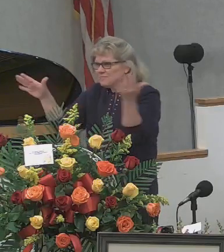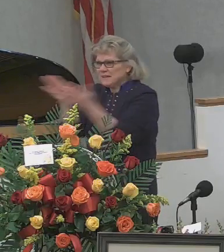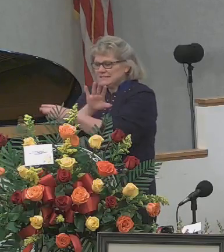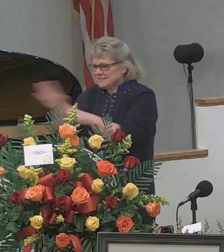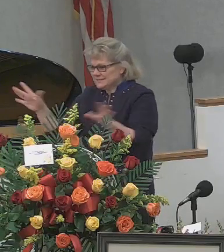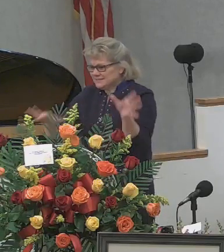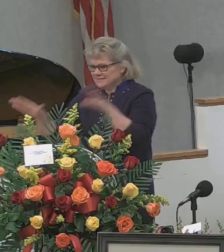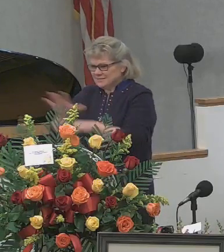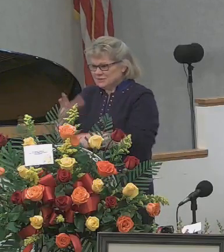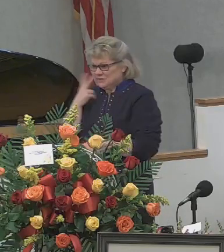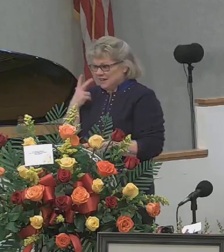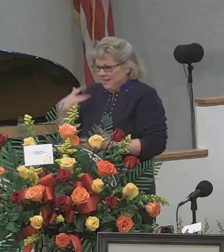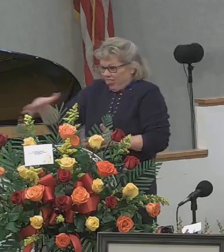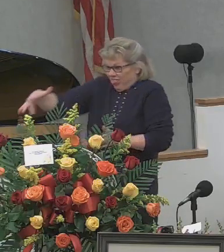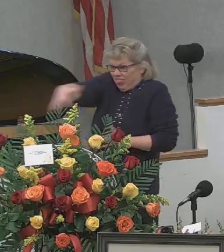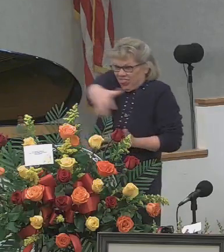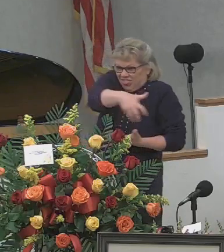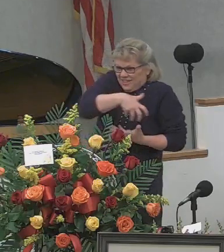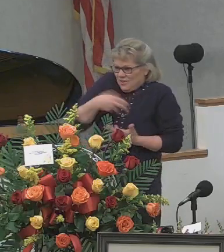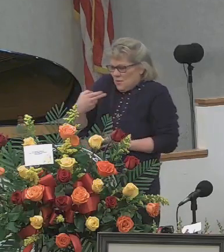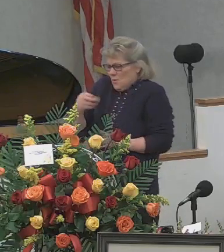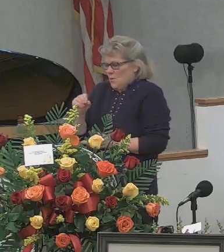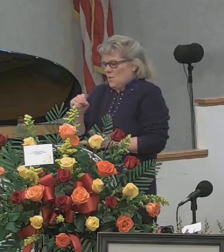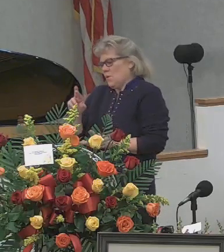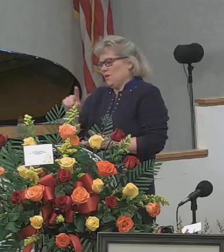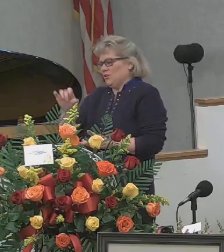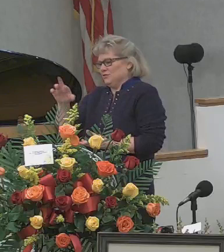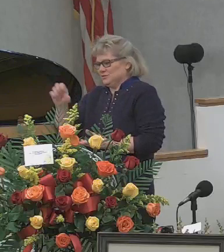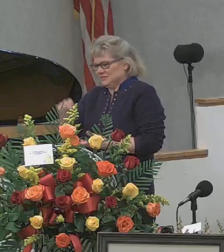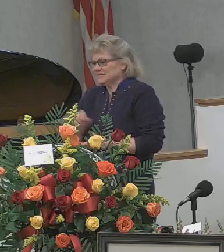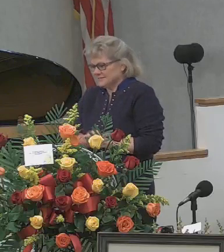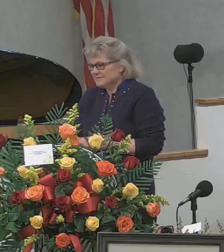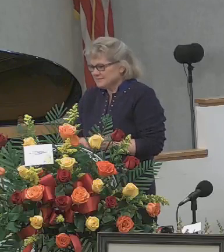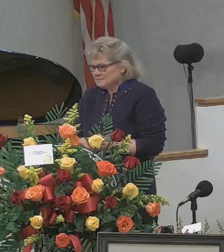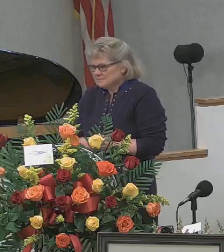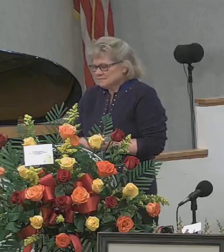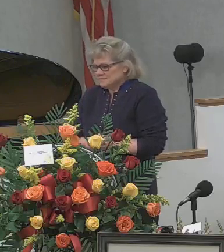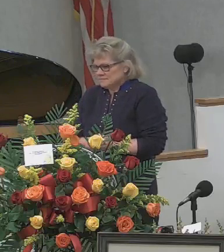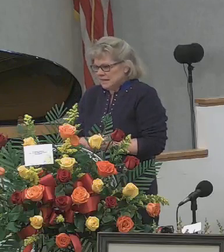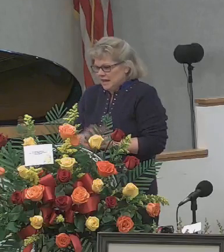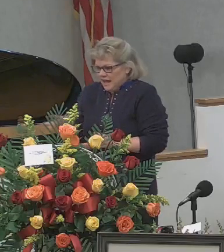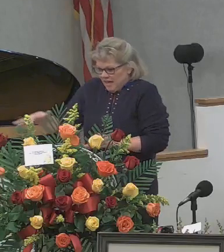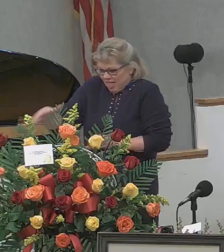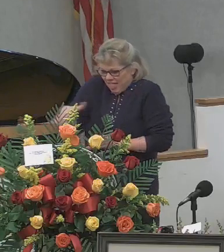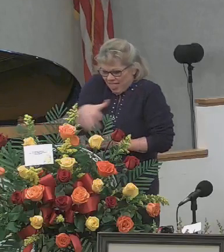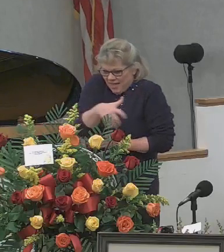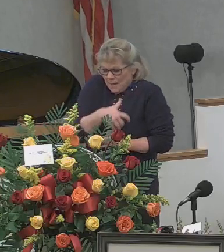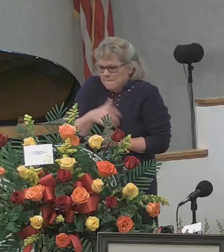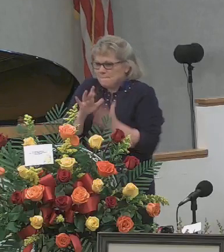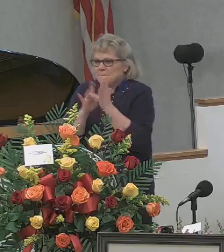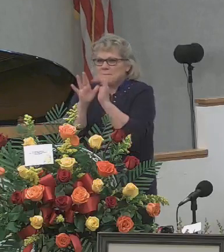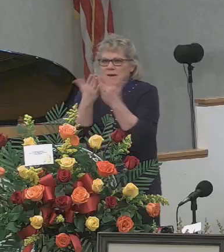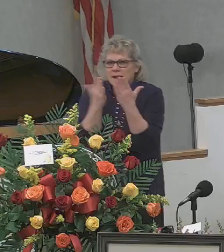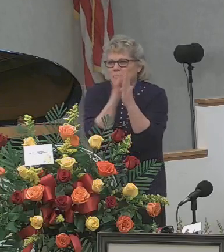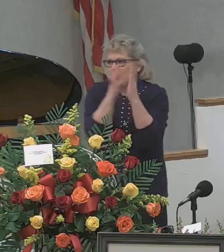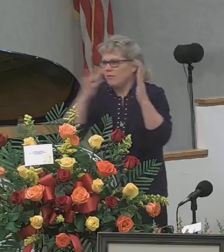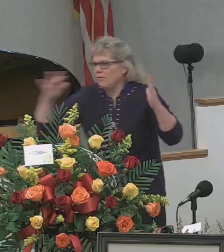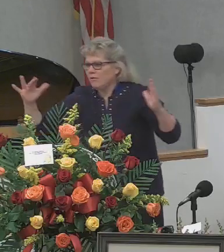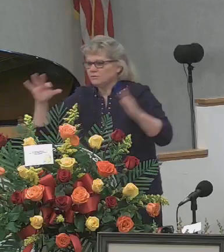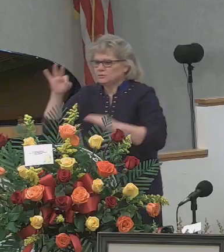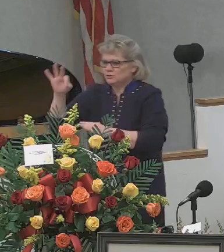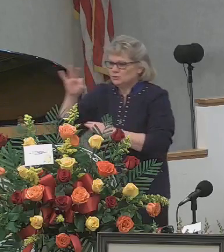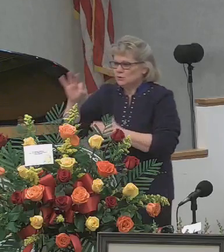You've seen the show The Hoarders? Well, he was a hoarder, but it was Bibles, sermons,